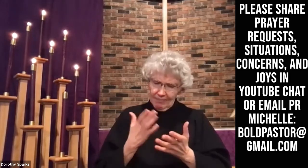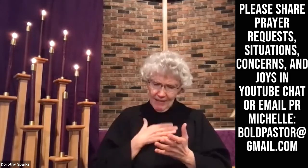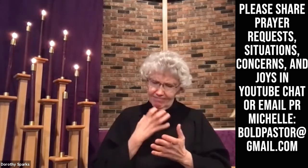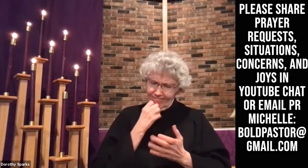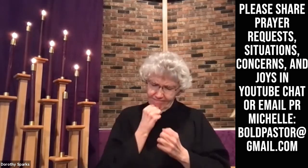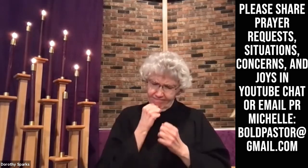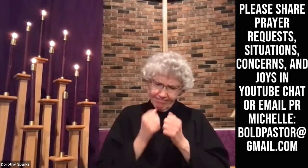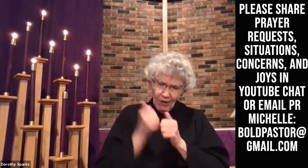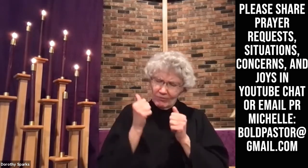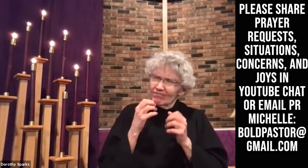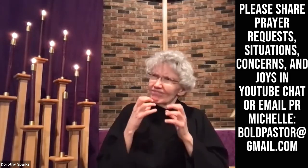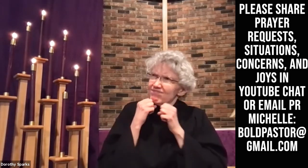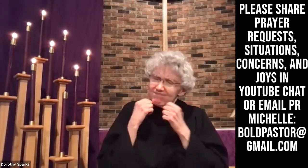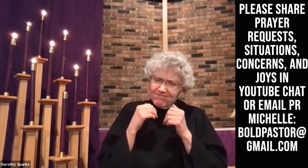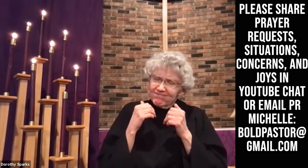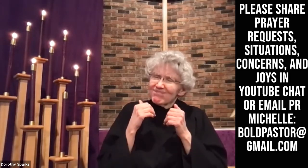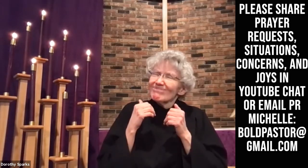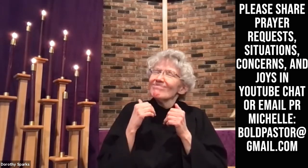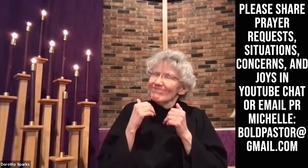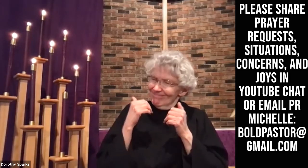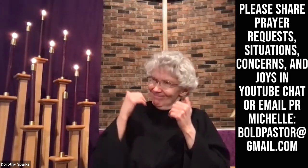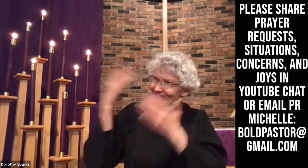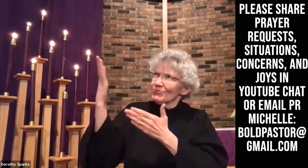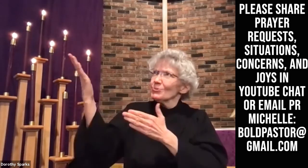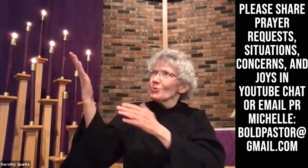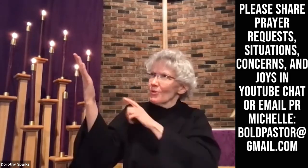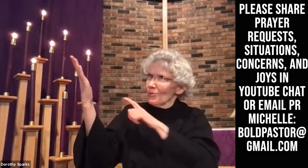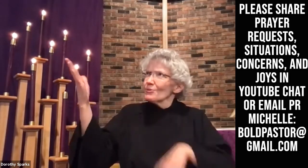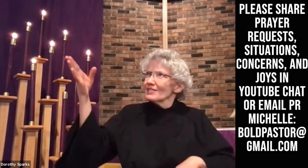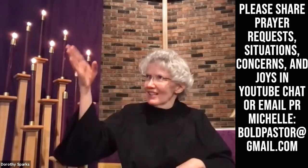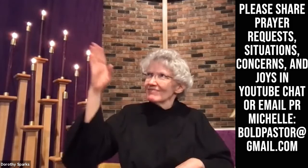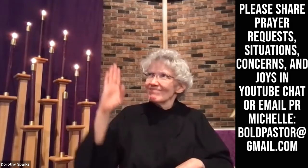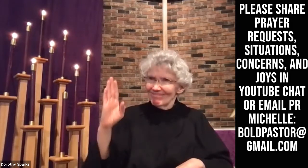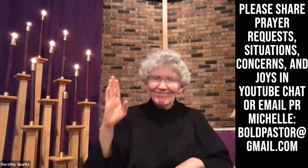Show us that our treasures are in you alone, God.